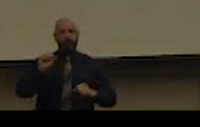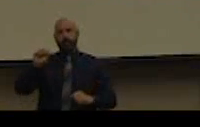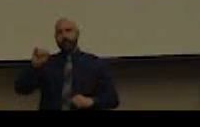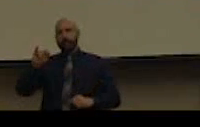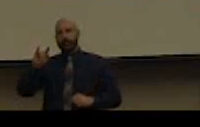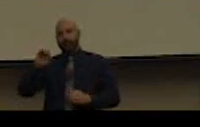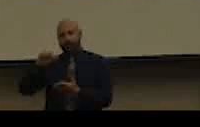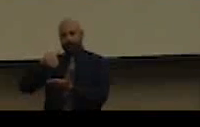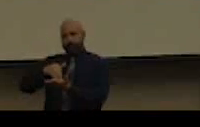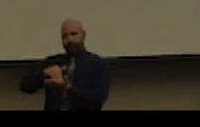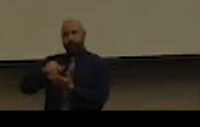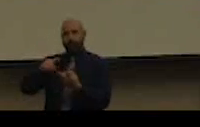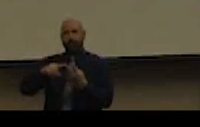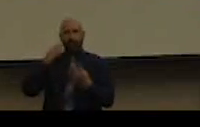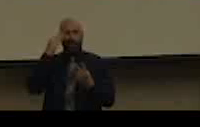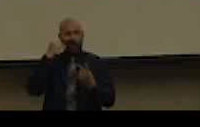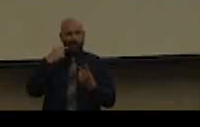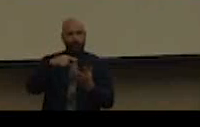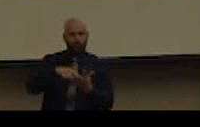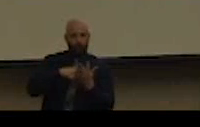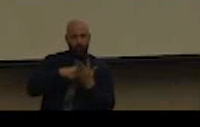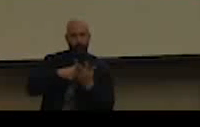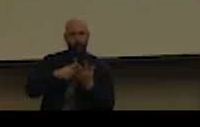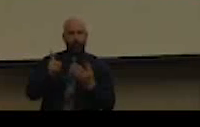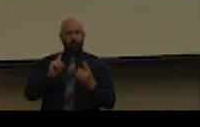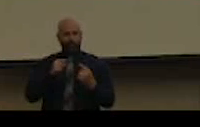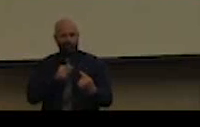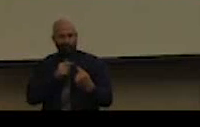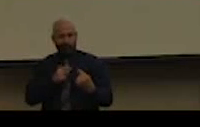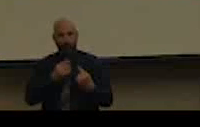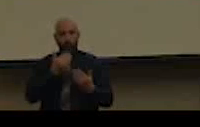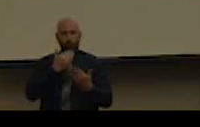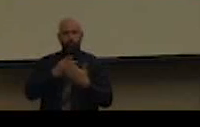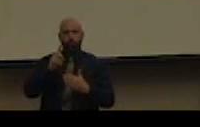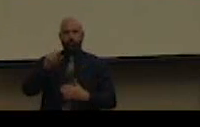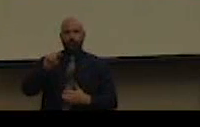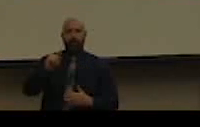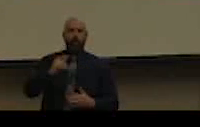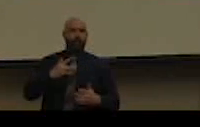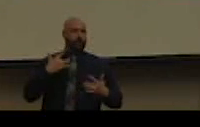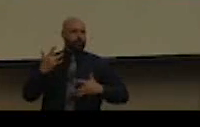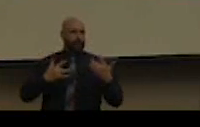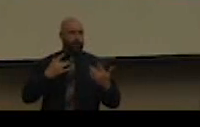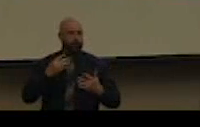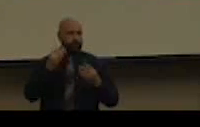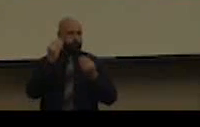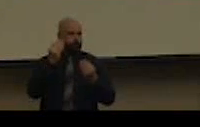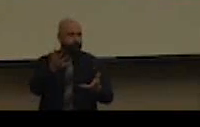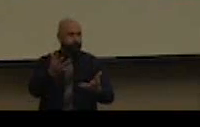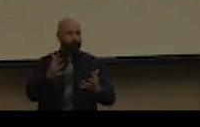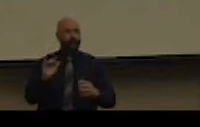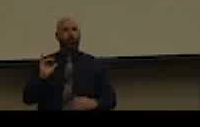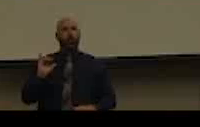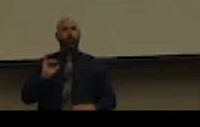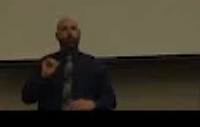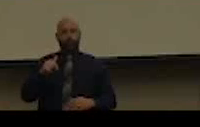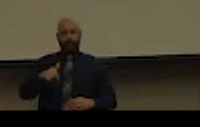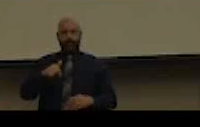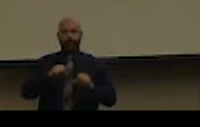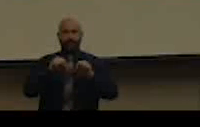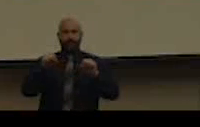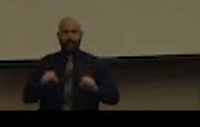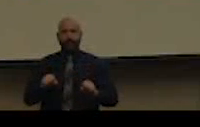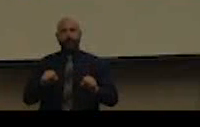well. We have good data to show there that I'm really excited to talk about also. But this is sort of the system that underlies